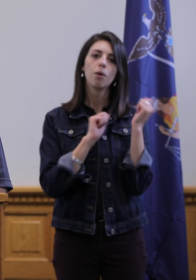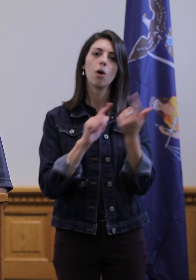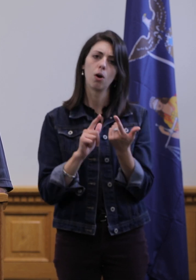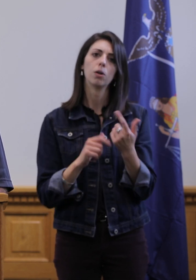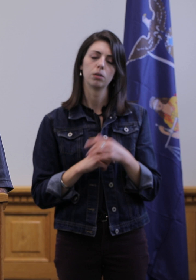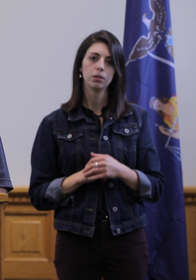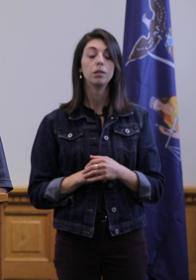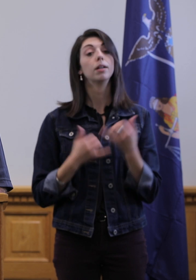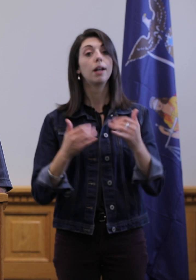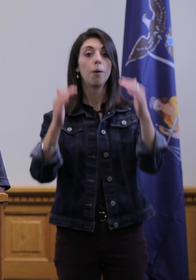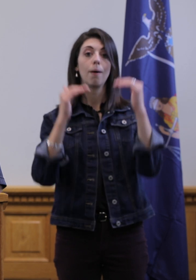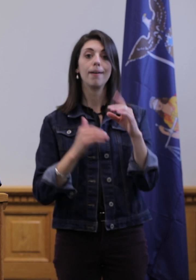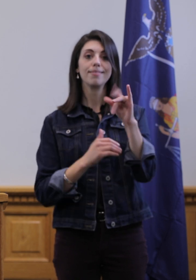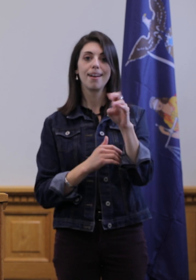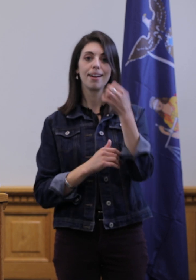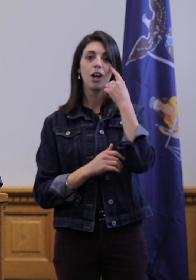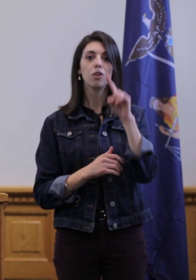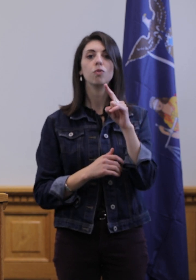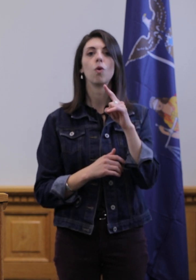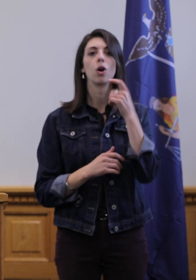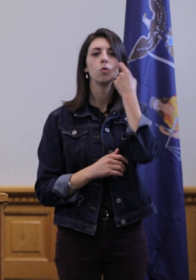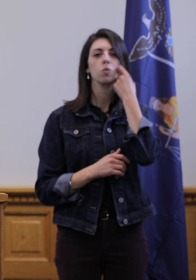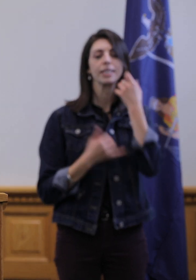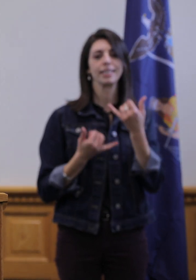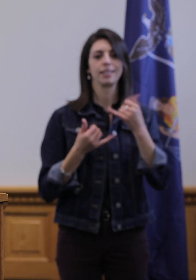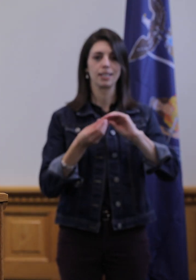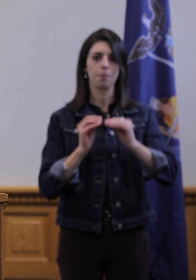us up to date on the latest COVID testing results.